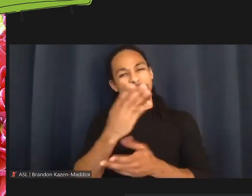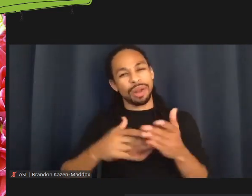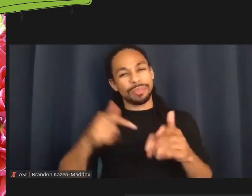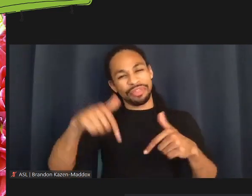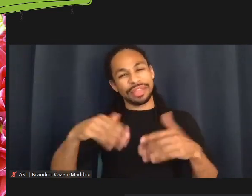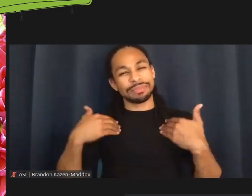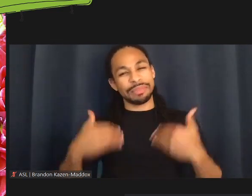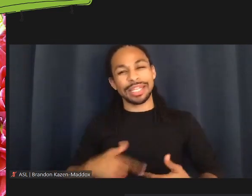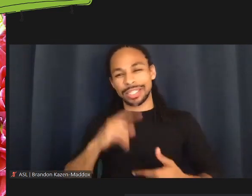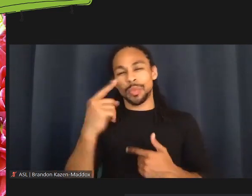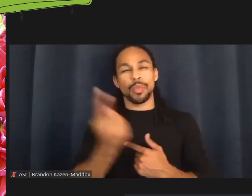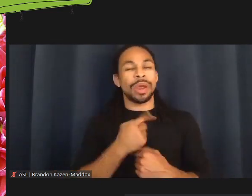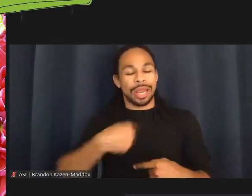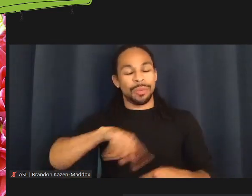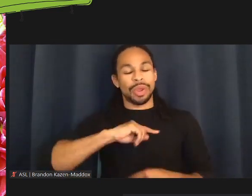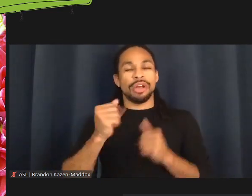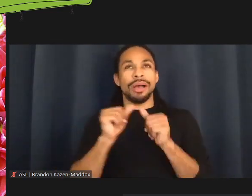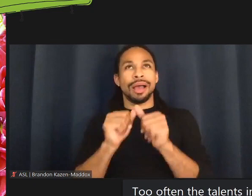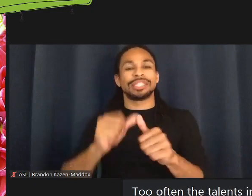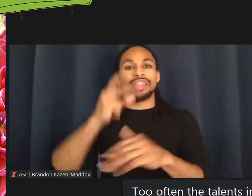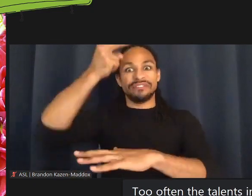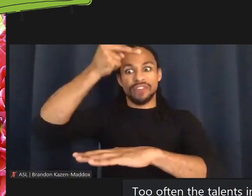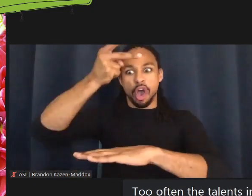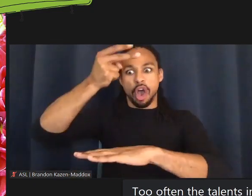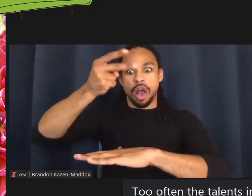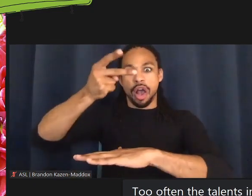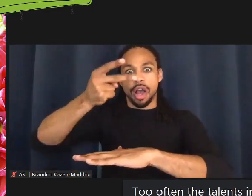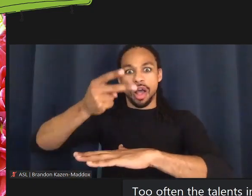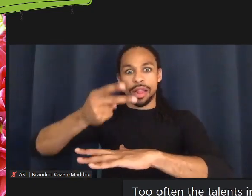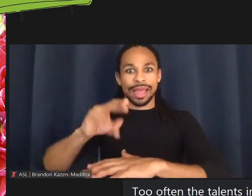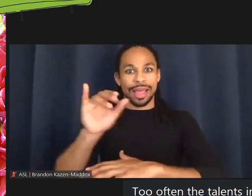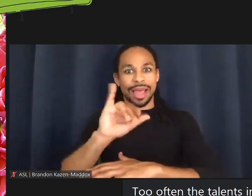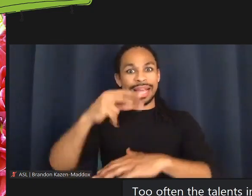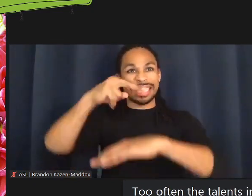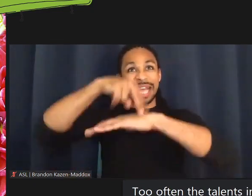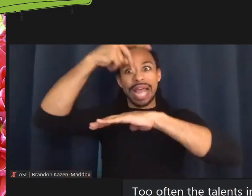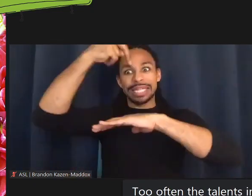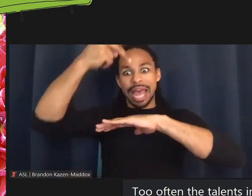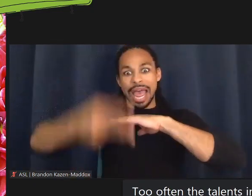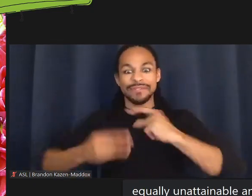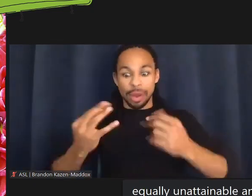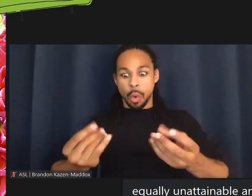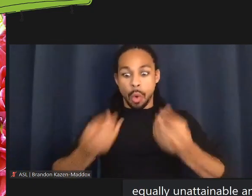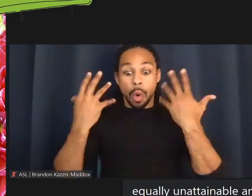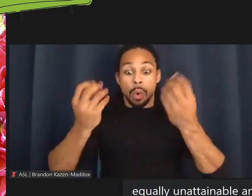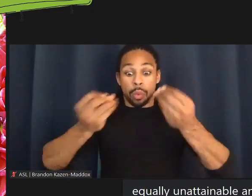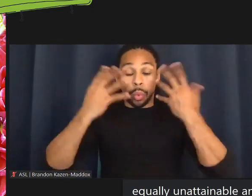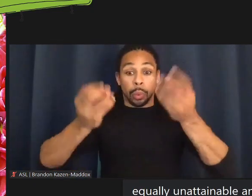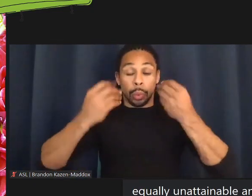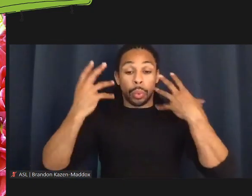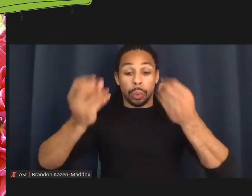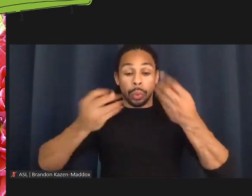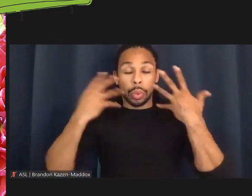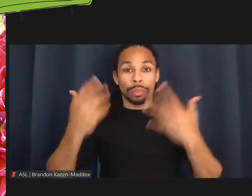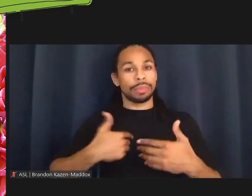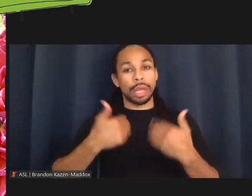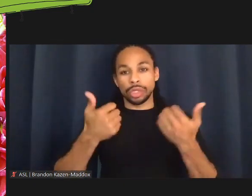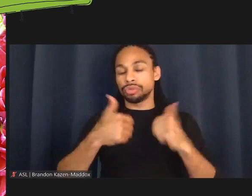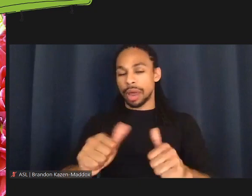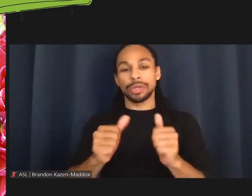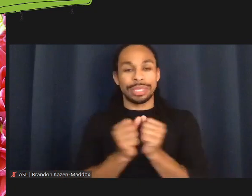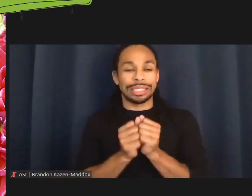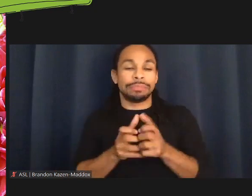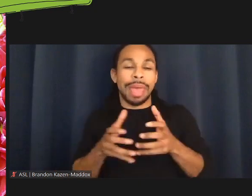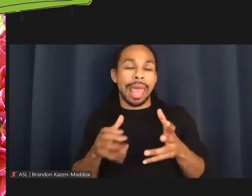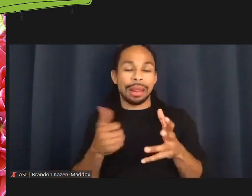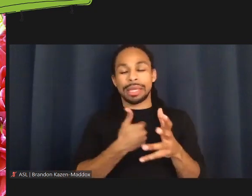mouth open, choking down the wind. I choose expansion anyway, even in the moments when I'd rather not. I calculate